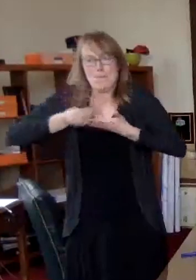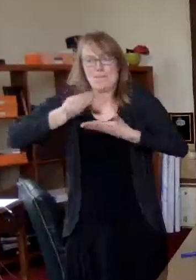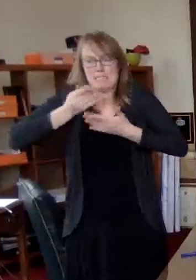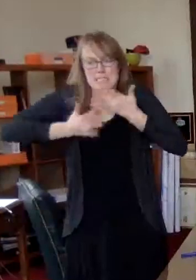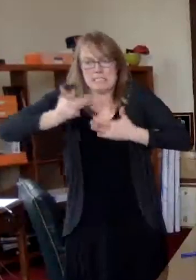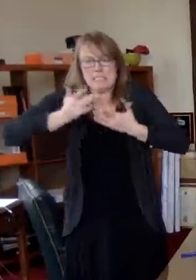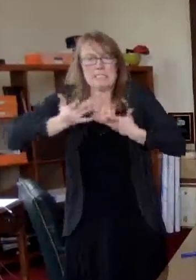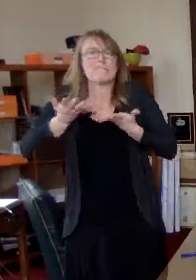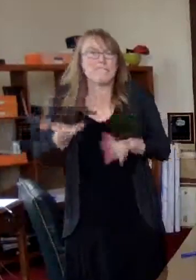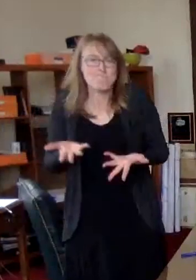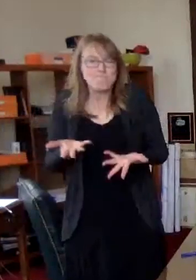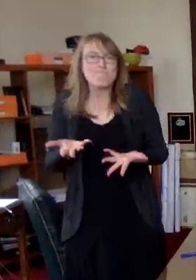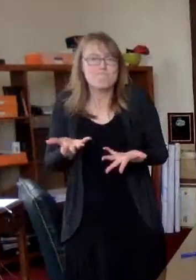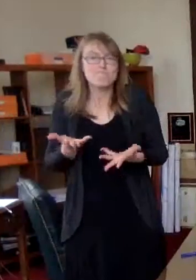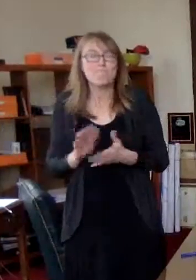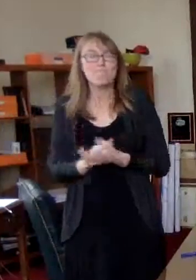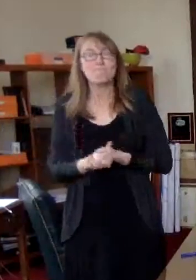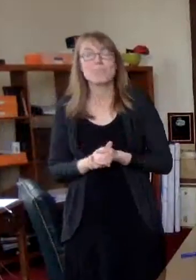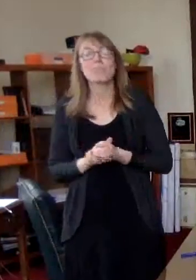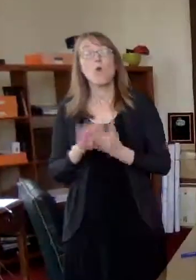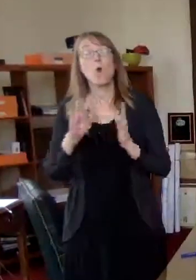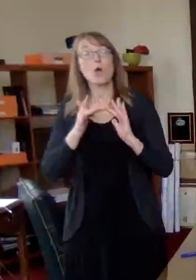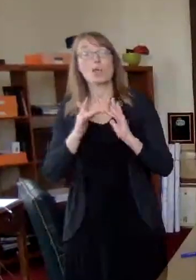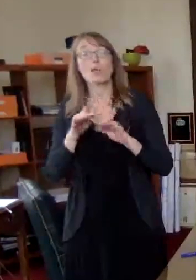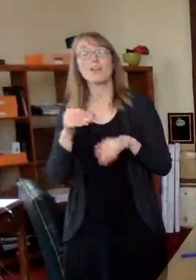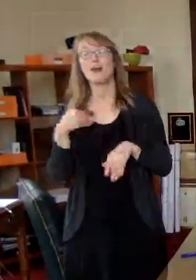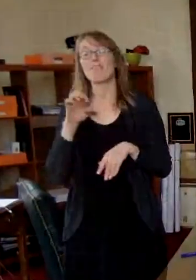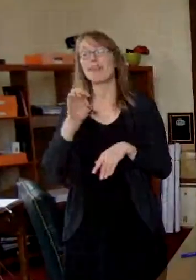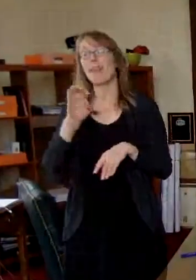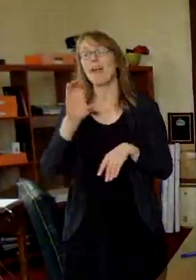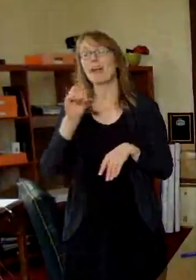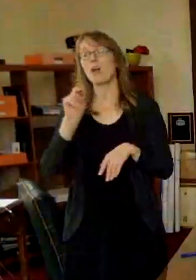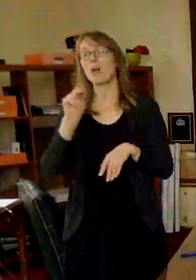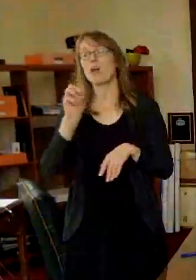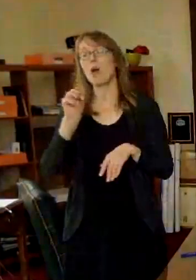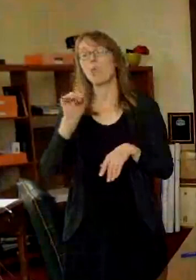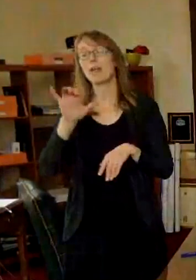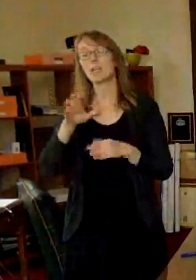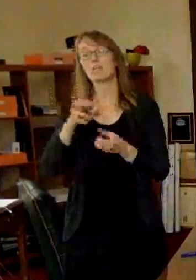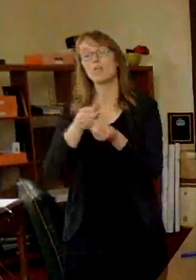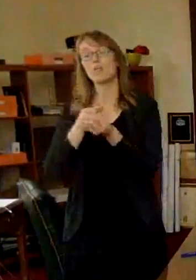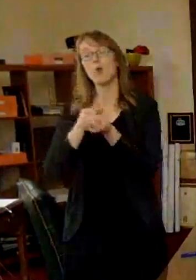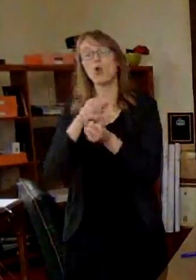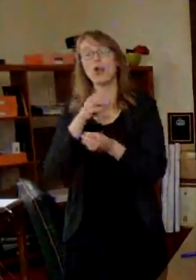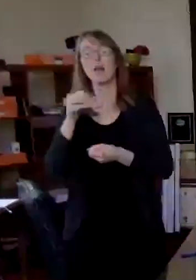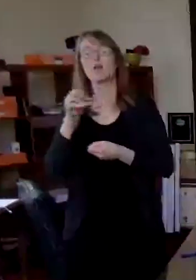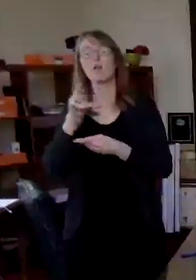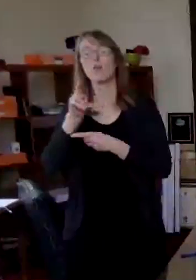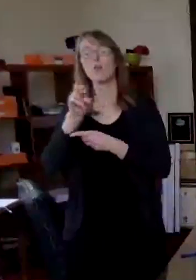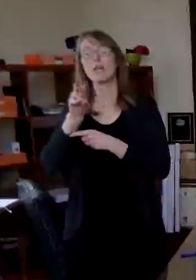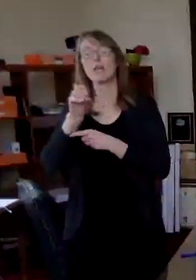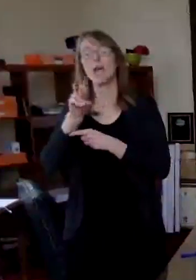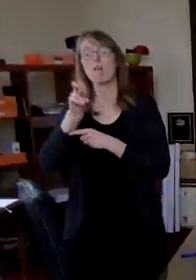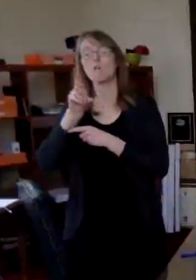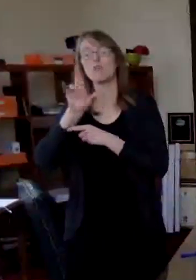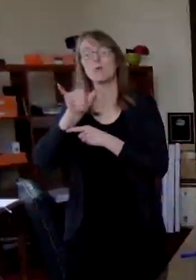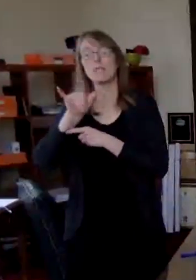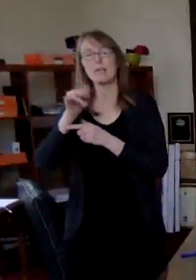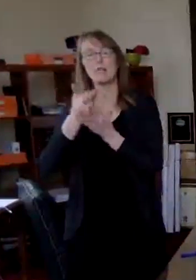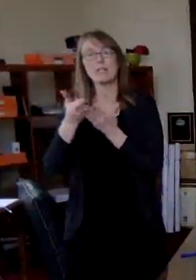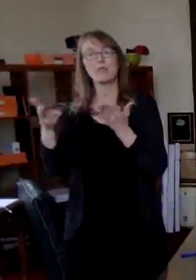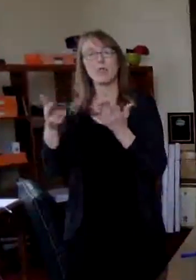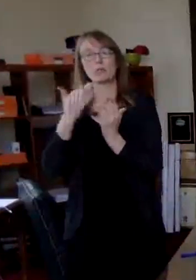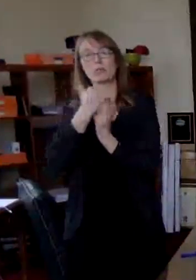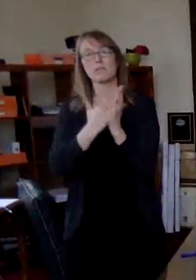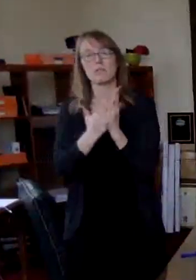there is a economic support and recovery resources. I know you can't read this, but if you go on our website, you will see it. But just a couple of